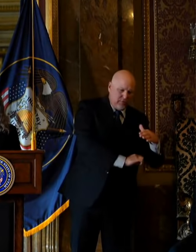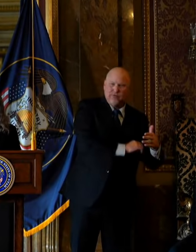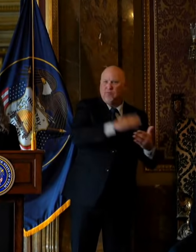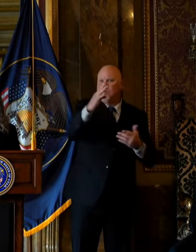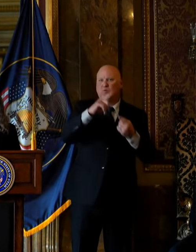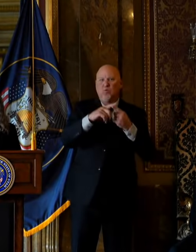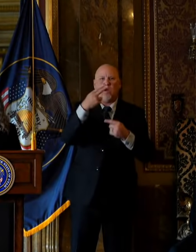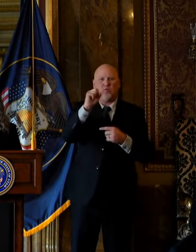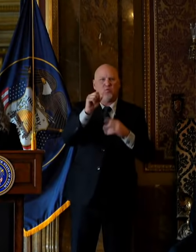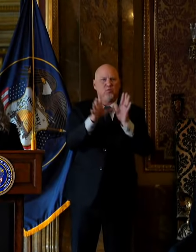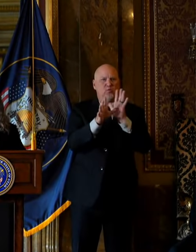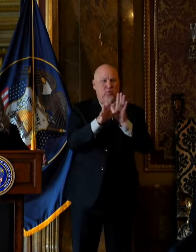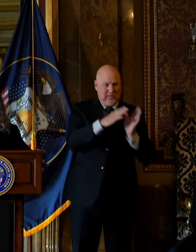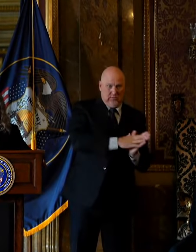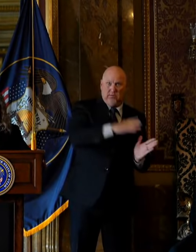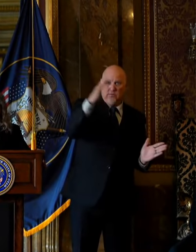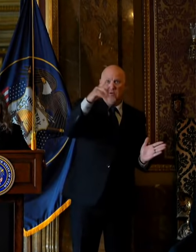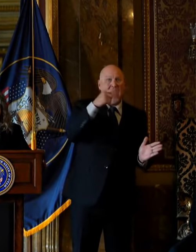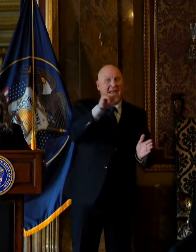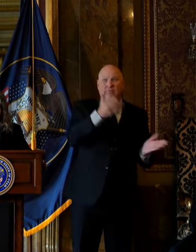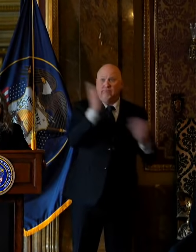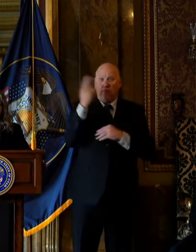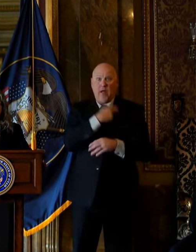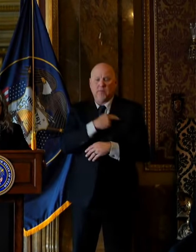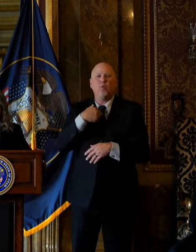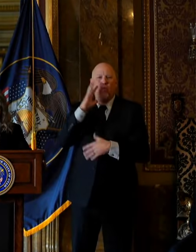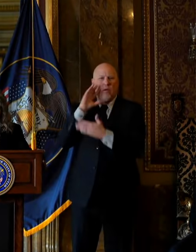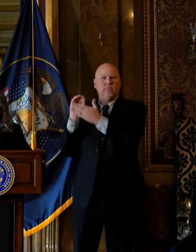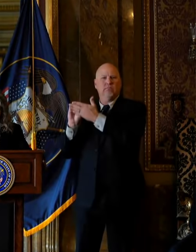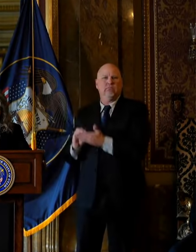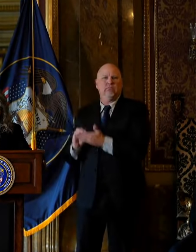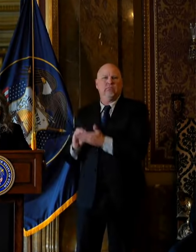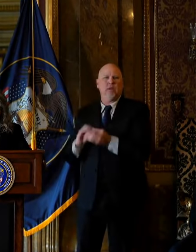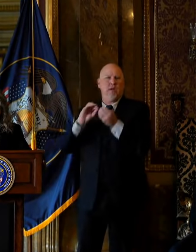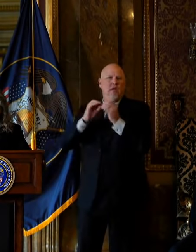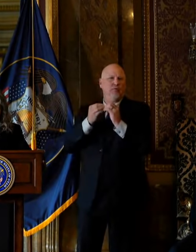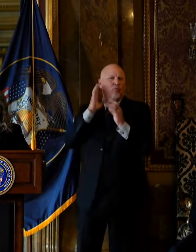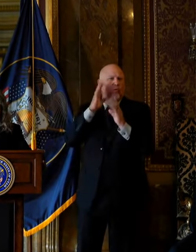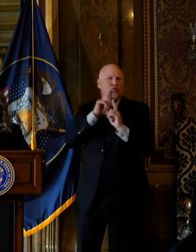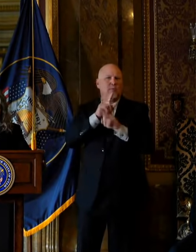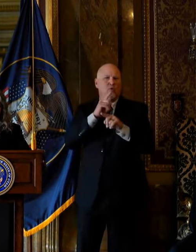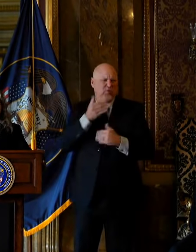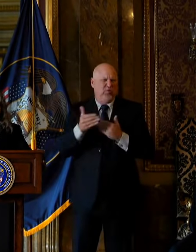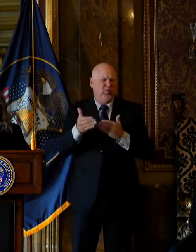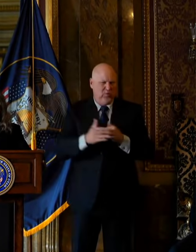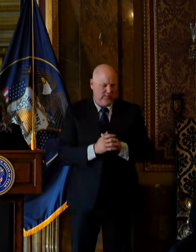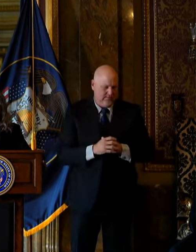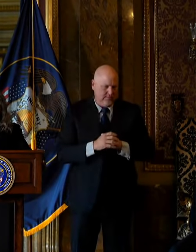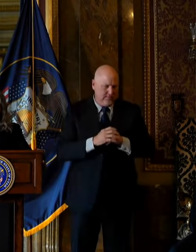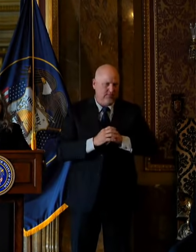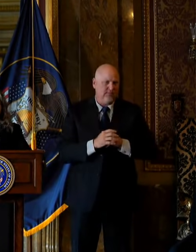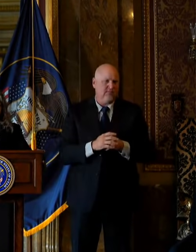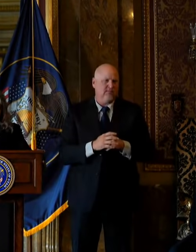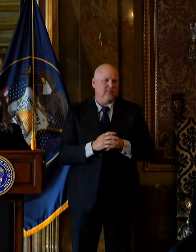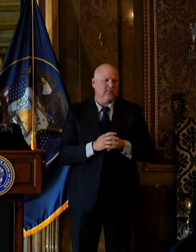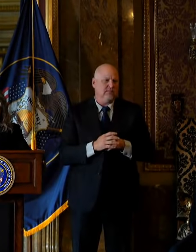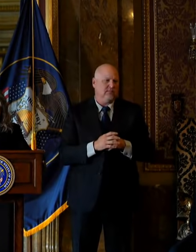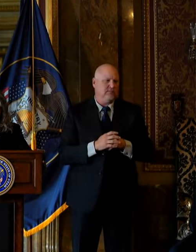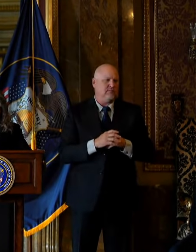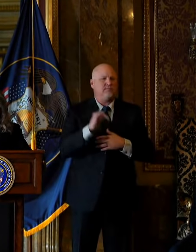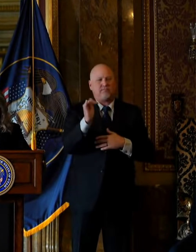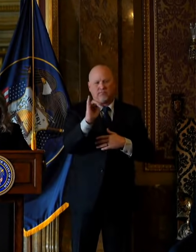district. Finally, we've added information about multi-system inflammatory syndrome in